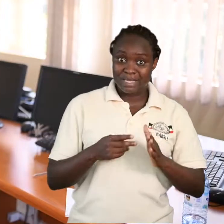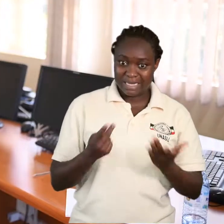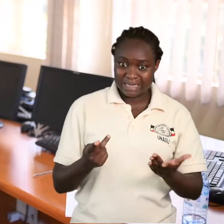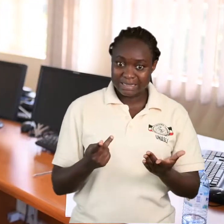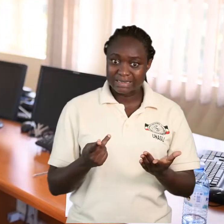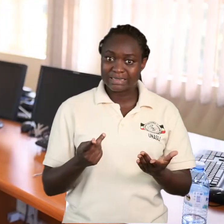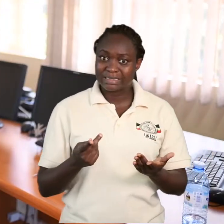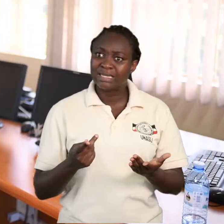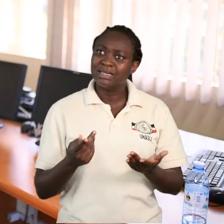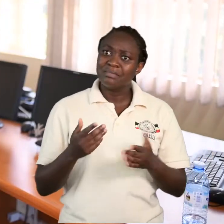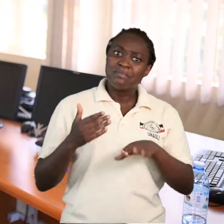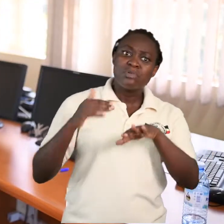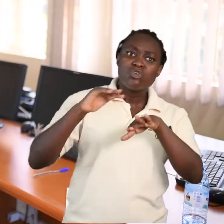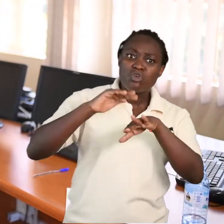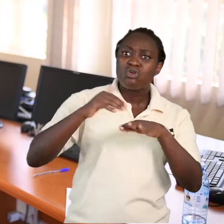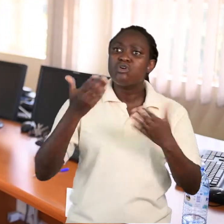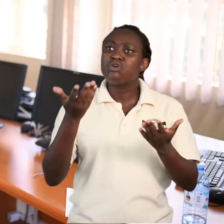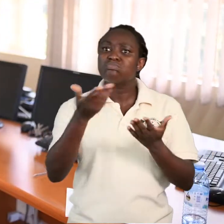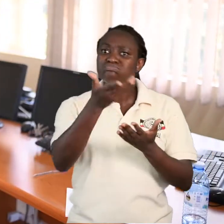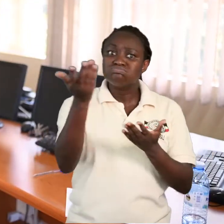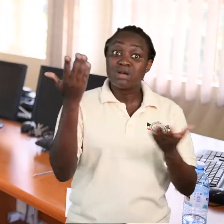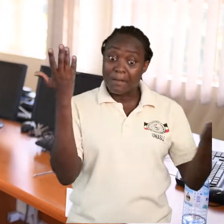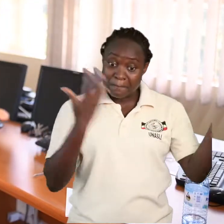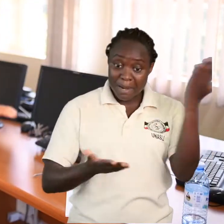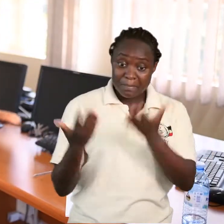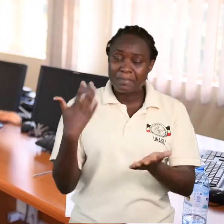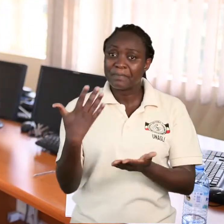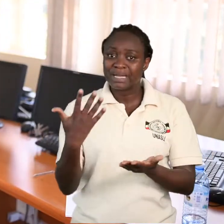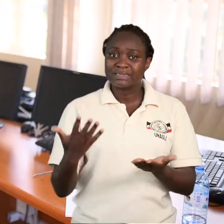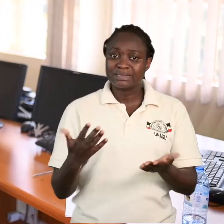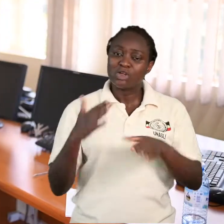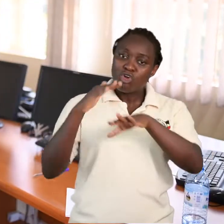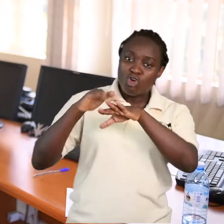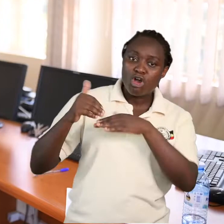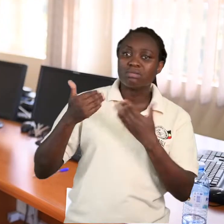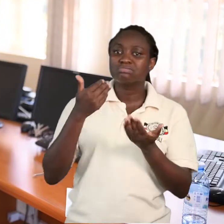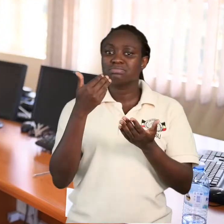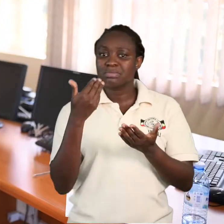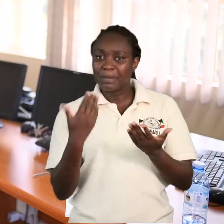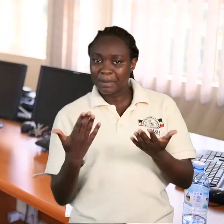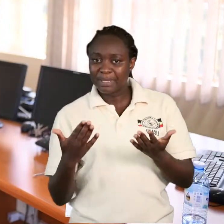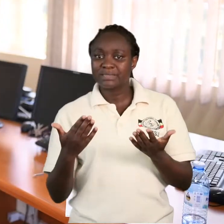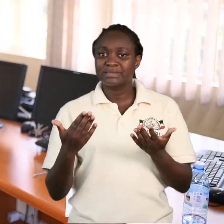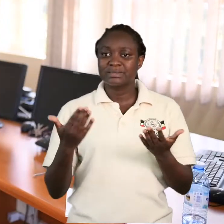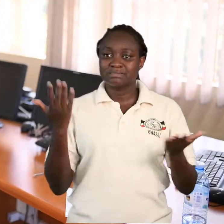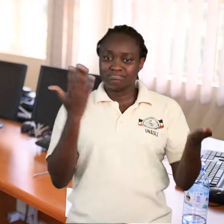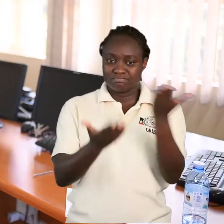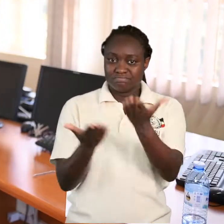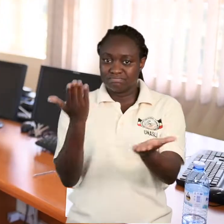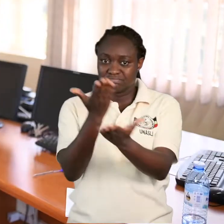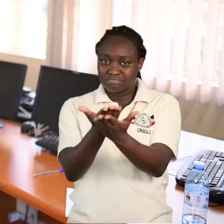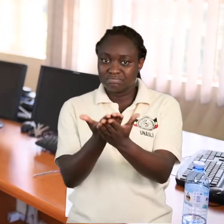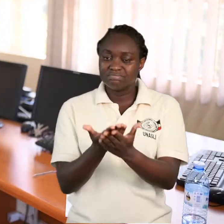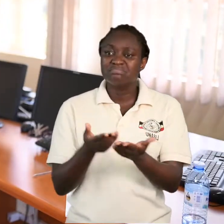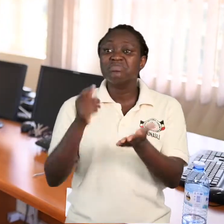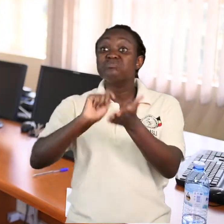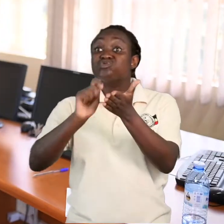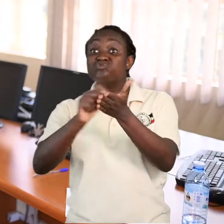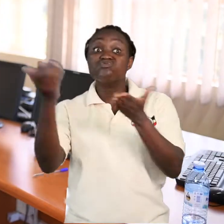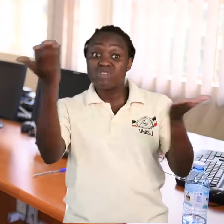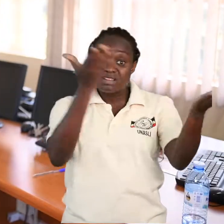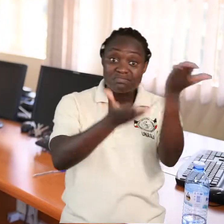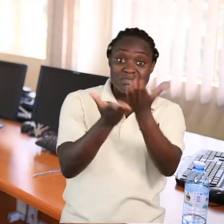for papers. You have that catching word, call for papers. Date of submission,